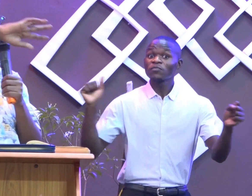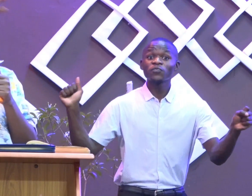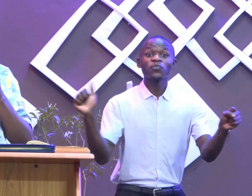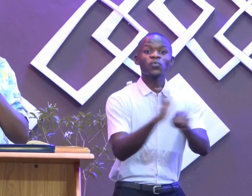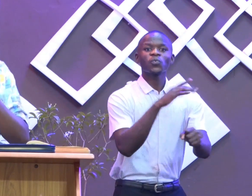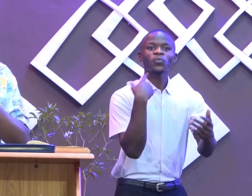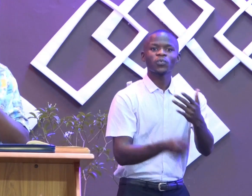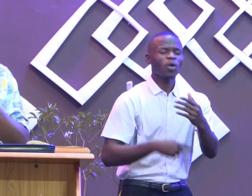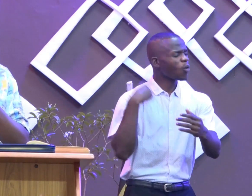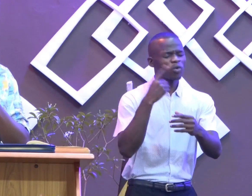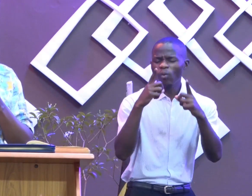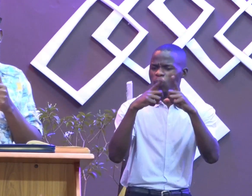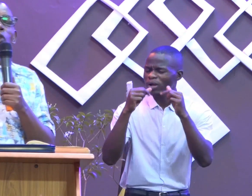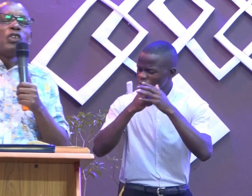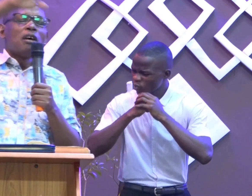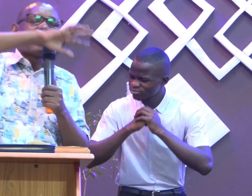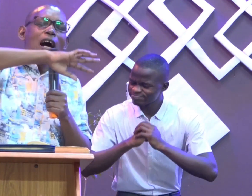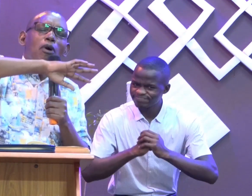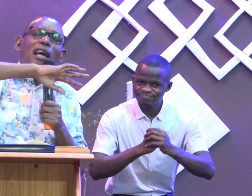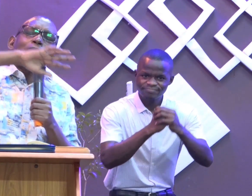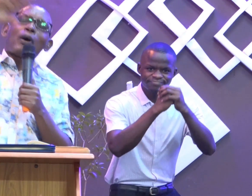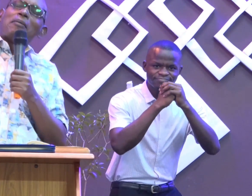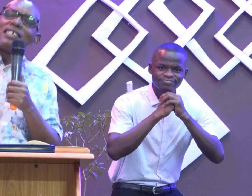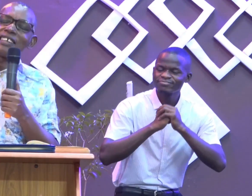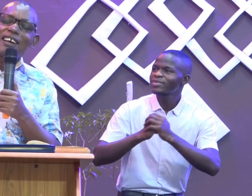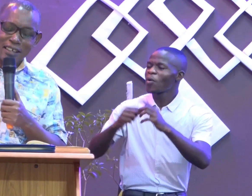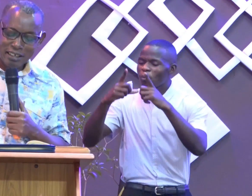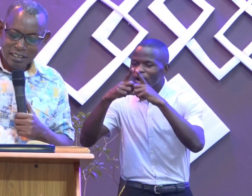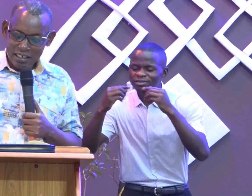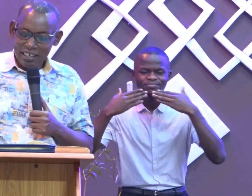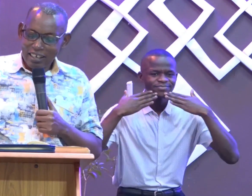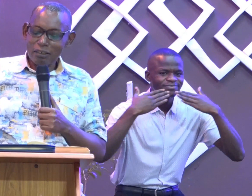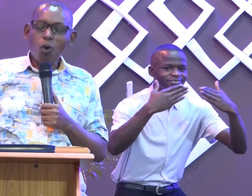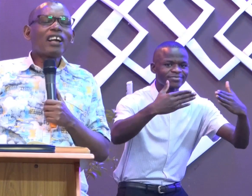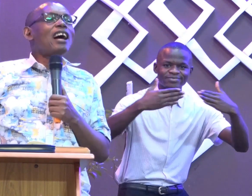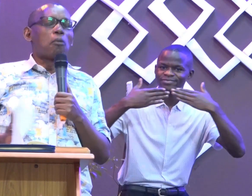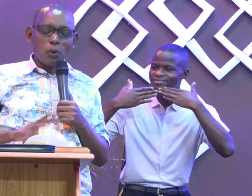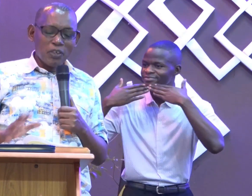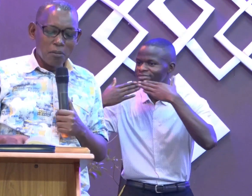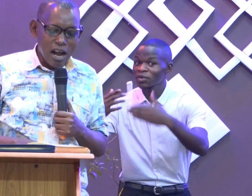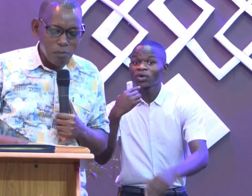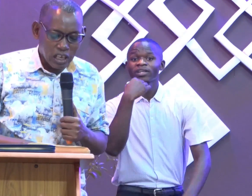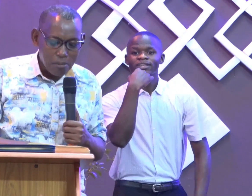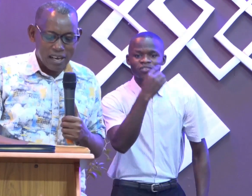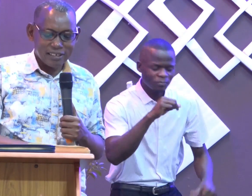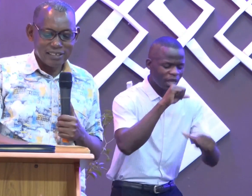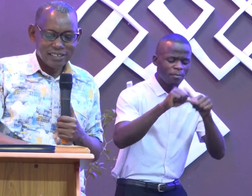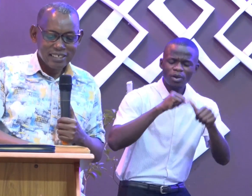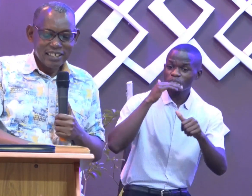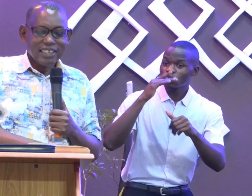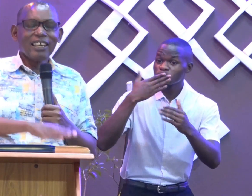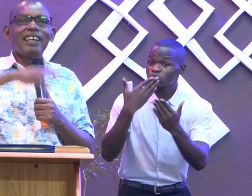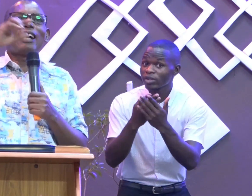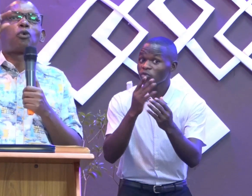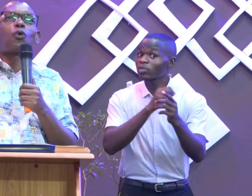dead. When it's full of words of worship. Full of words of thanksgiving. When we speak